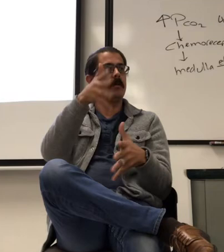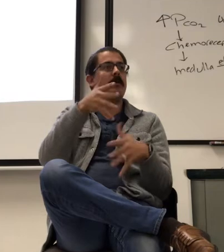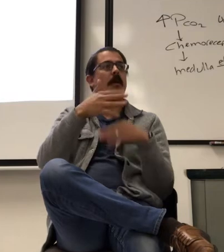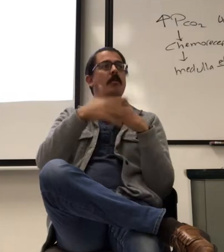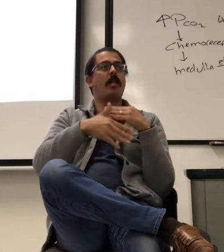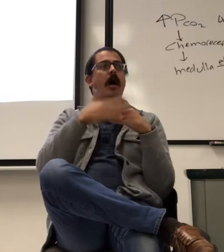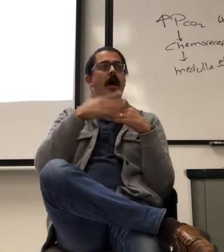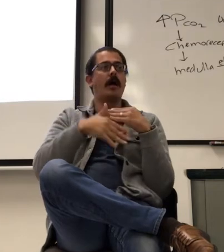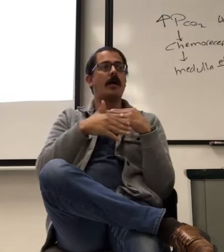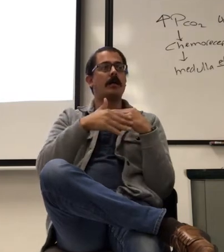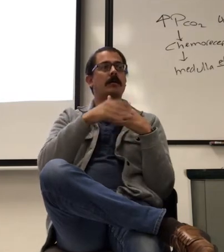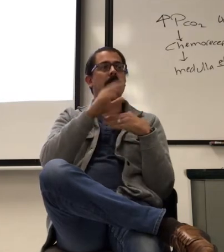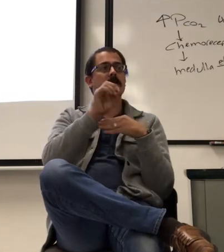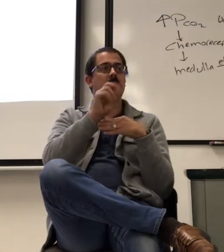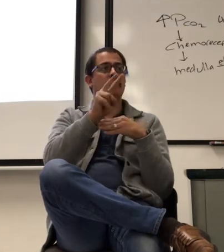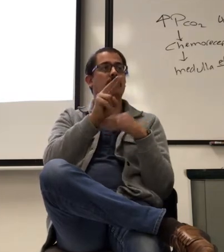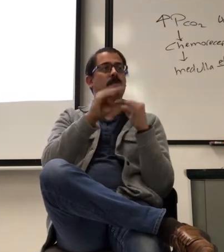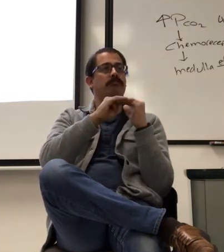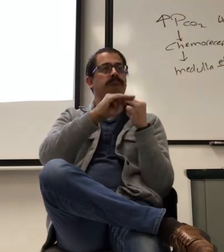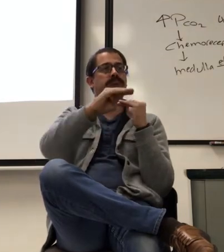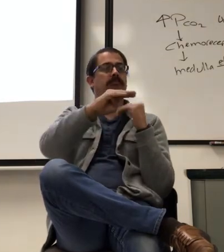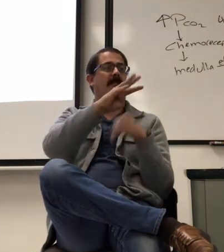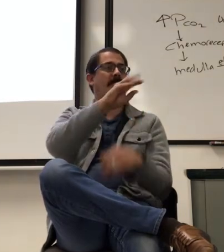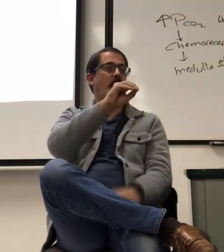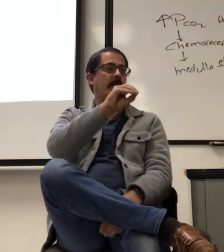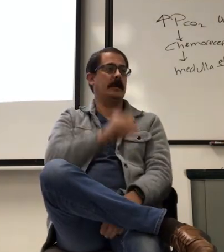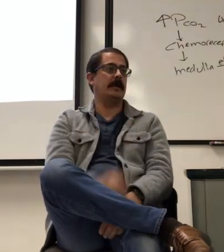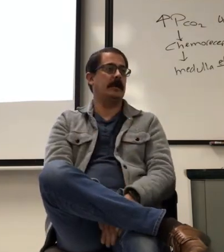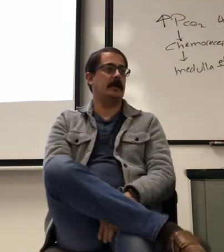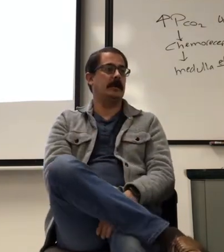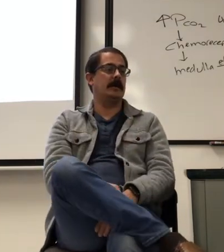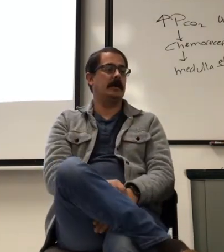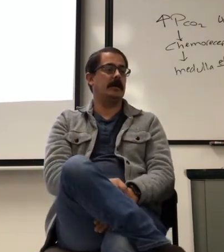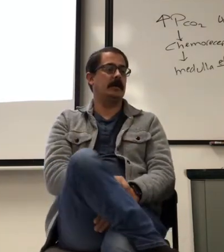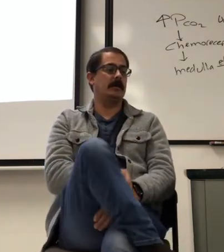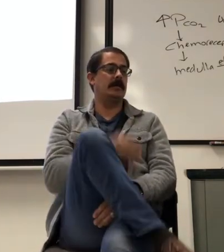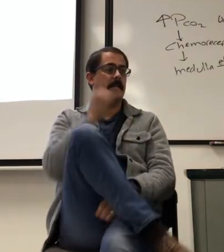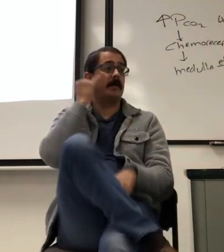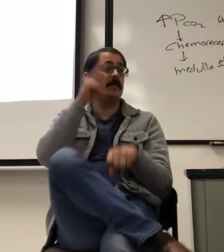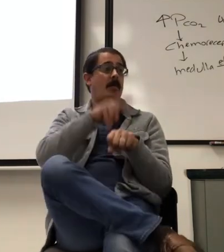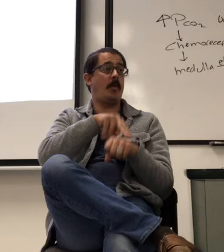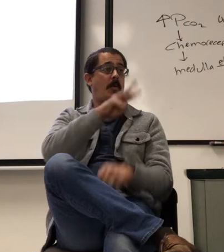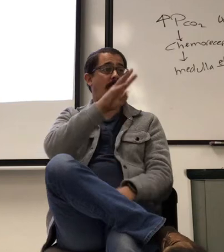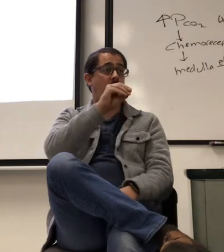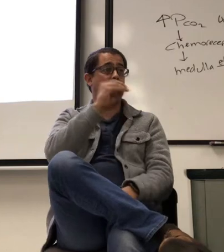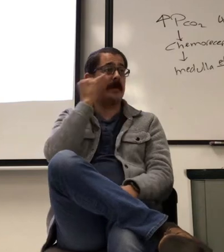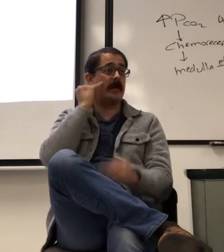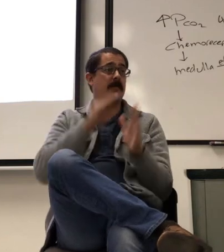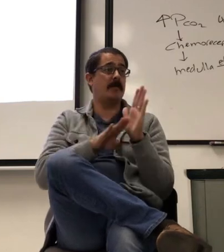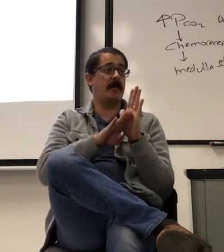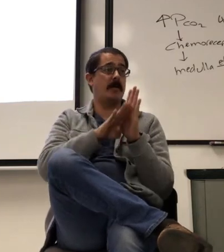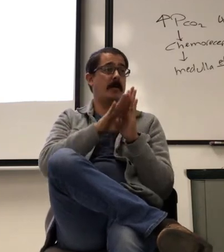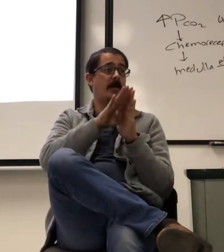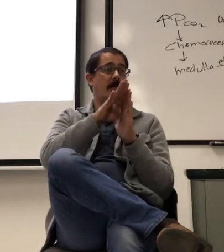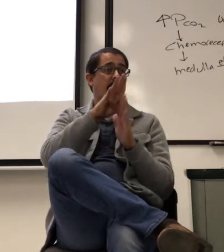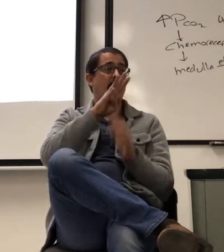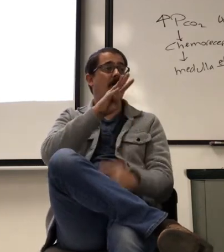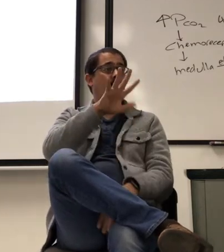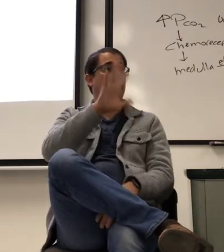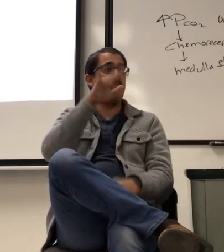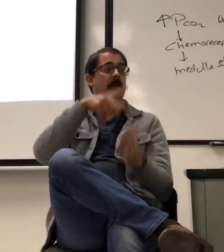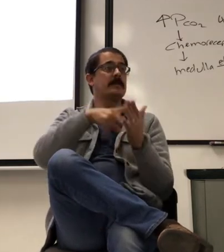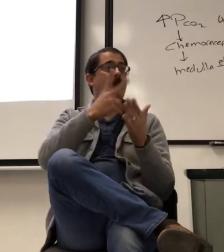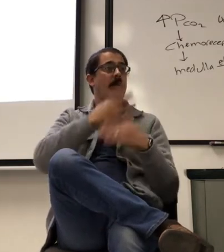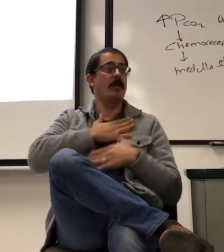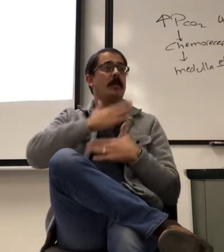arterial CO2 at around 40. So if normal is 40, if you reach 45, you're going to double the ventilation